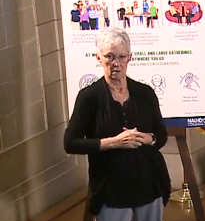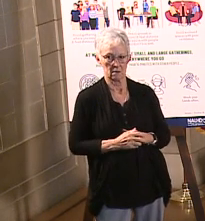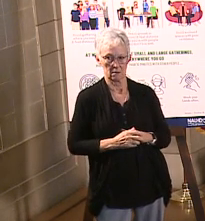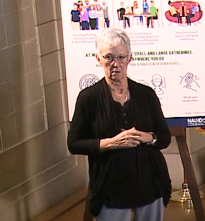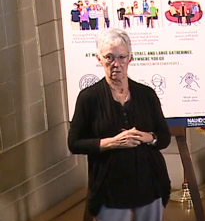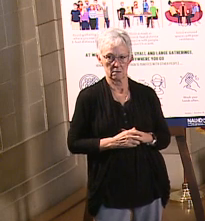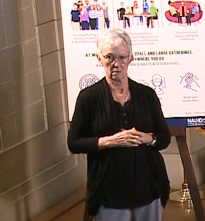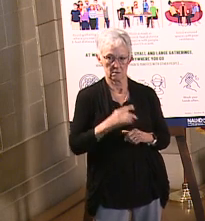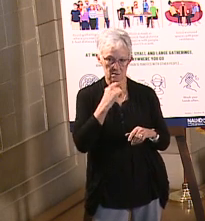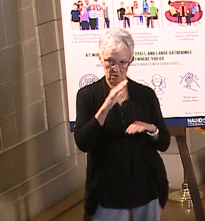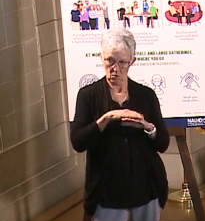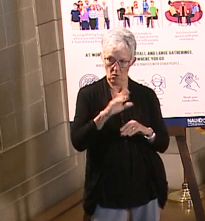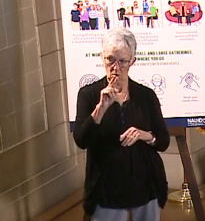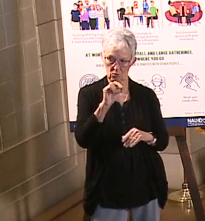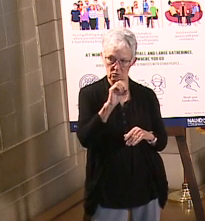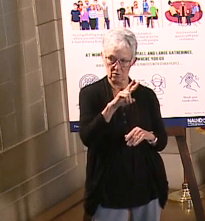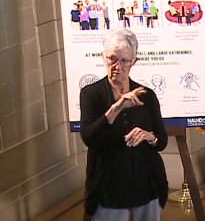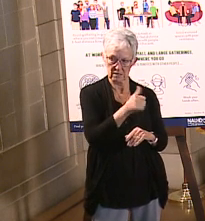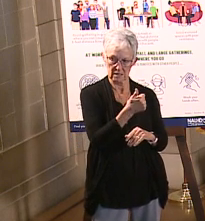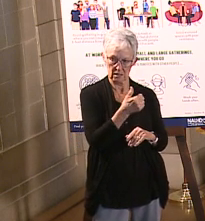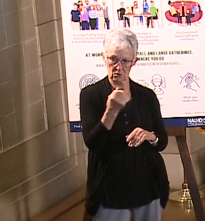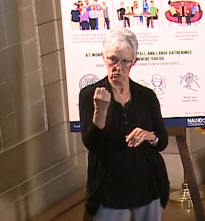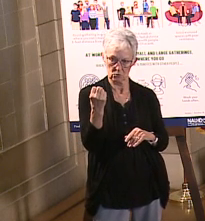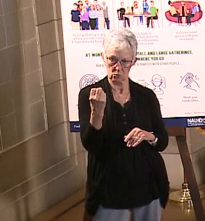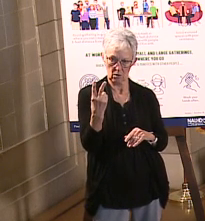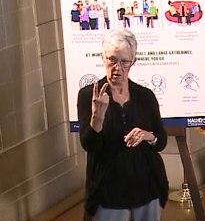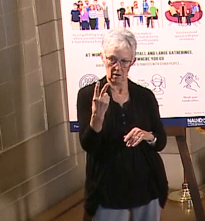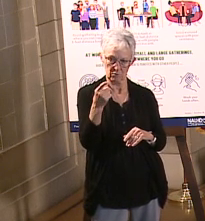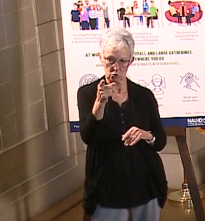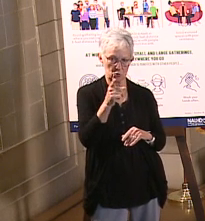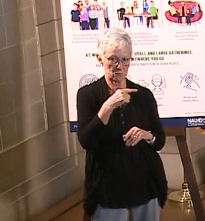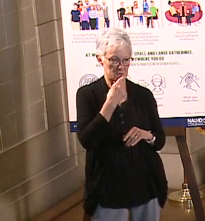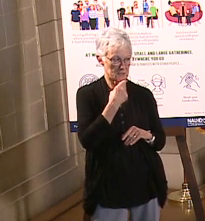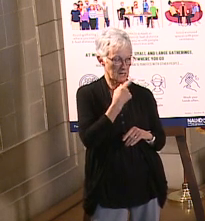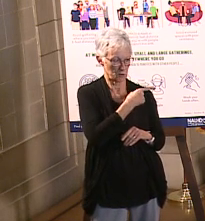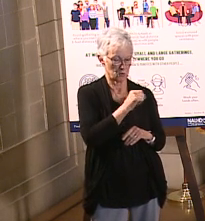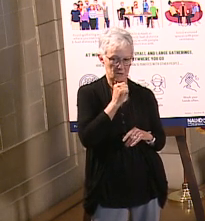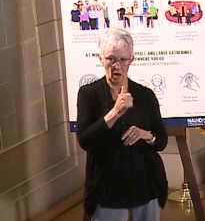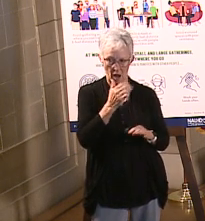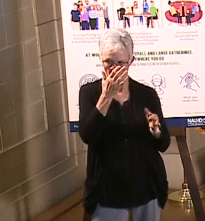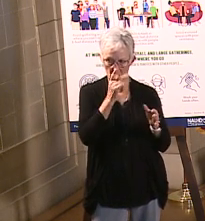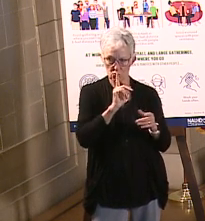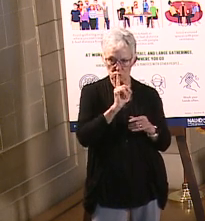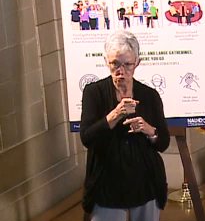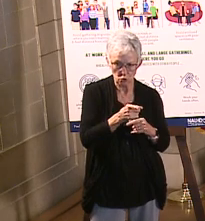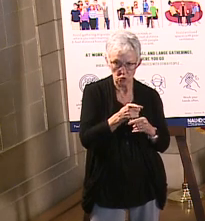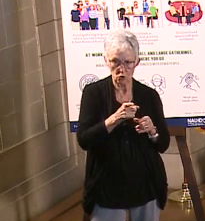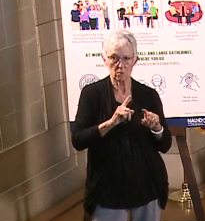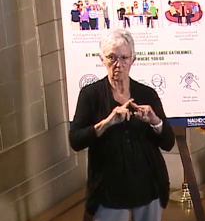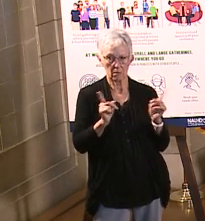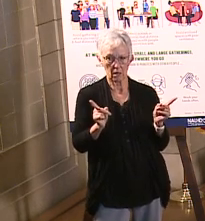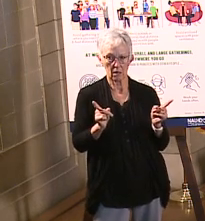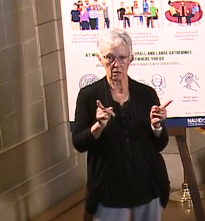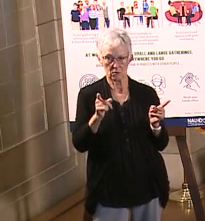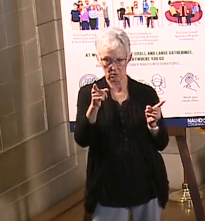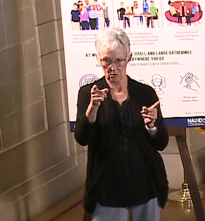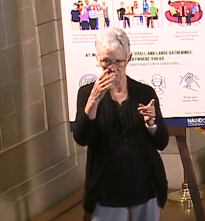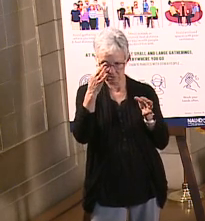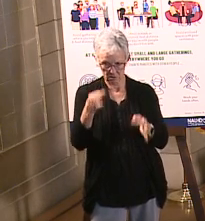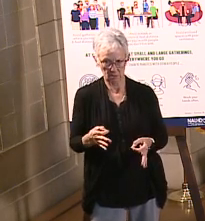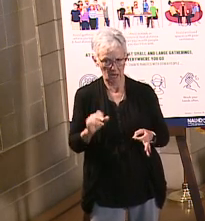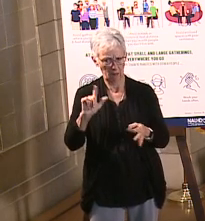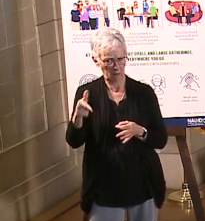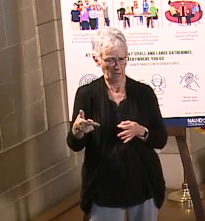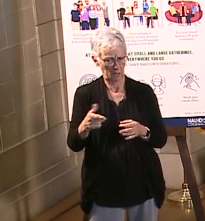sure. So July is when you were sure? I believe that's when we made that decision with regard to the presumed payroll. Did you